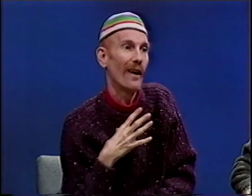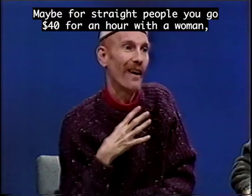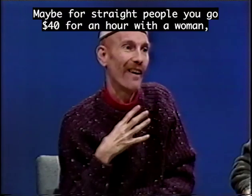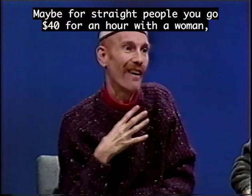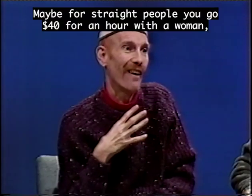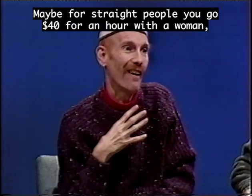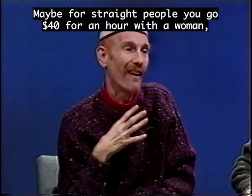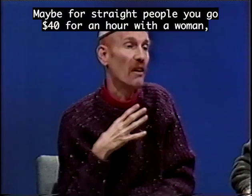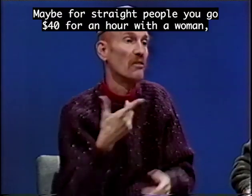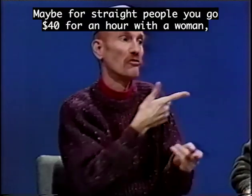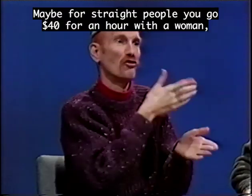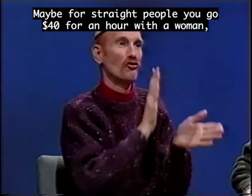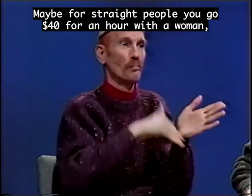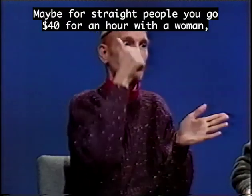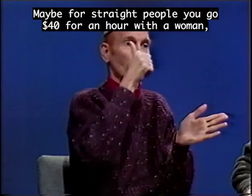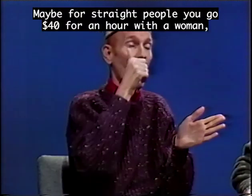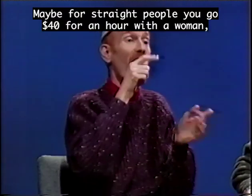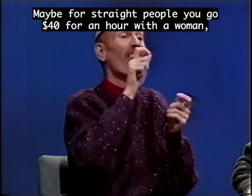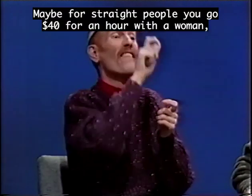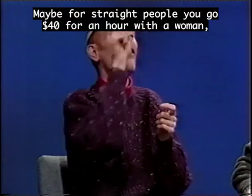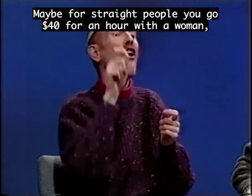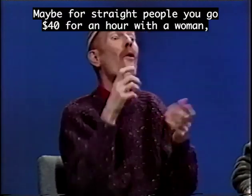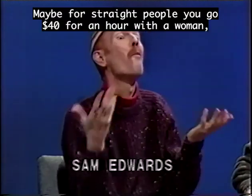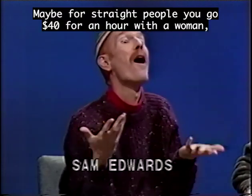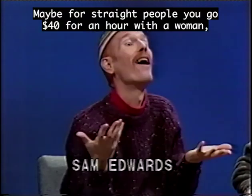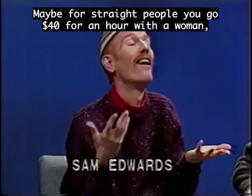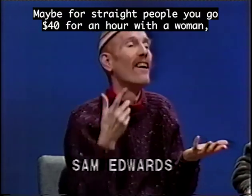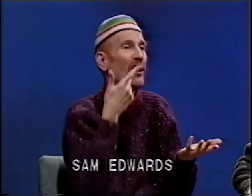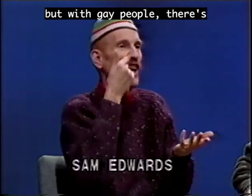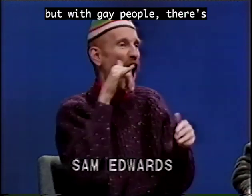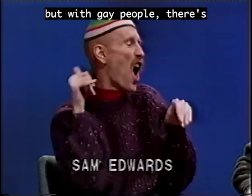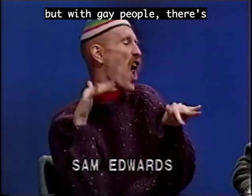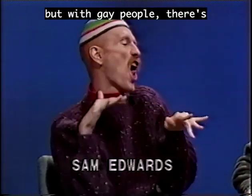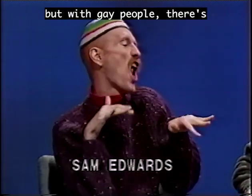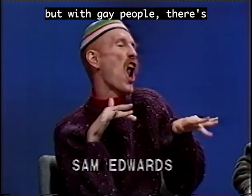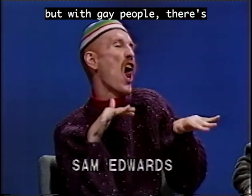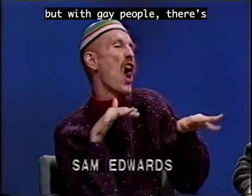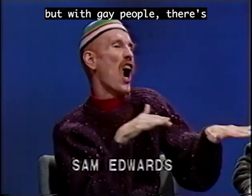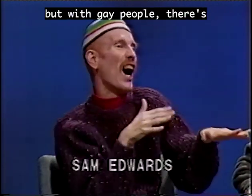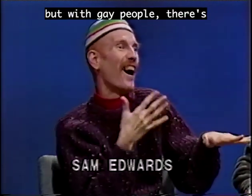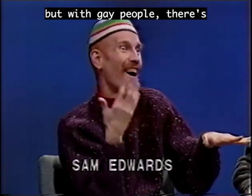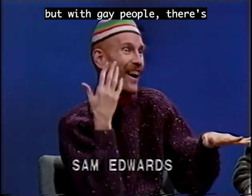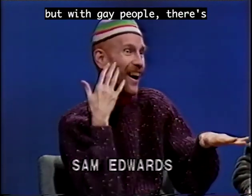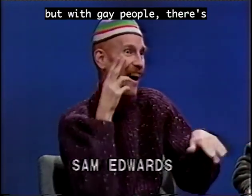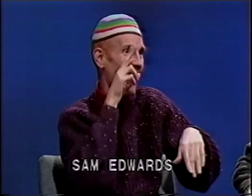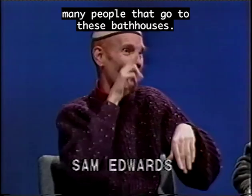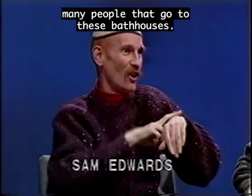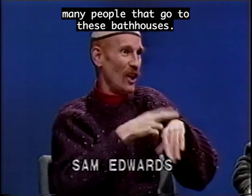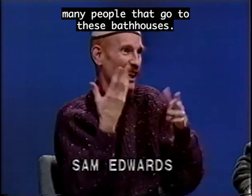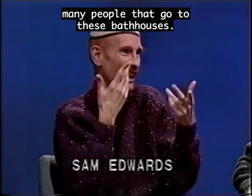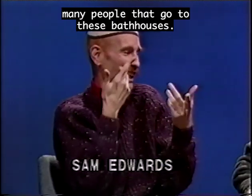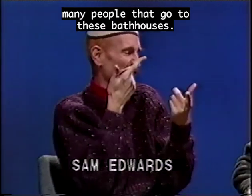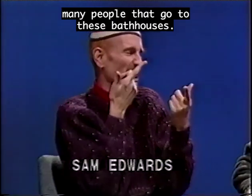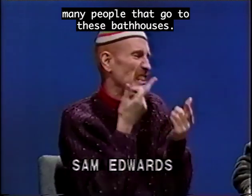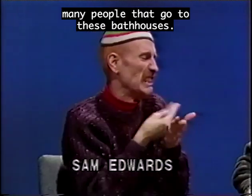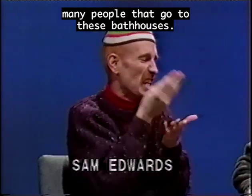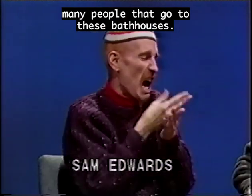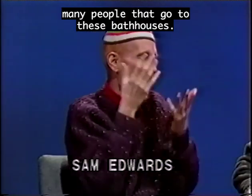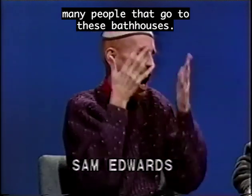Maybe for straight people, you go $40 for an hour with a woman. But with gay people, there's many people that go to these